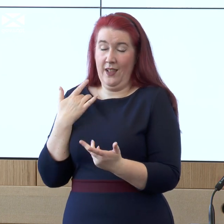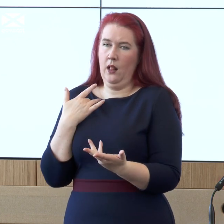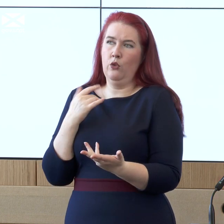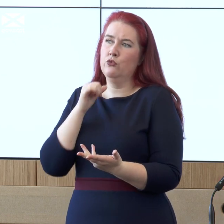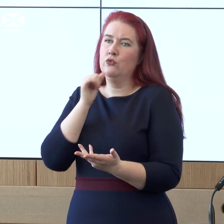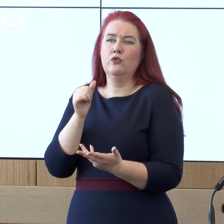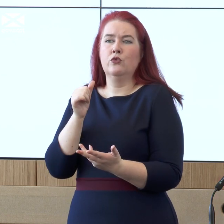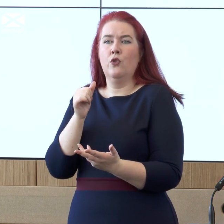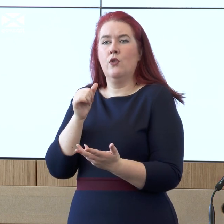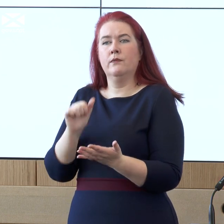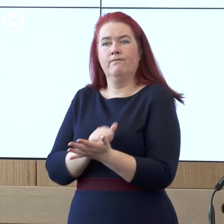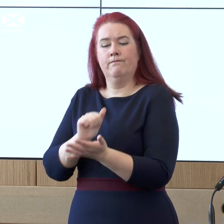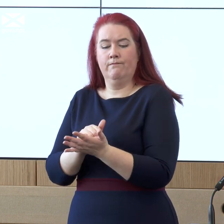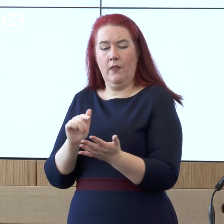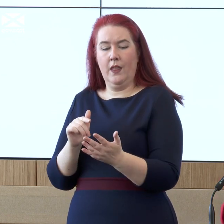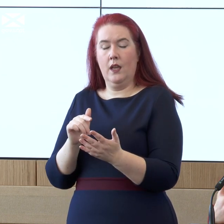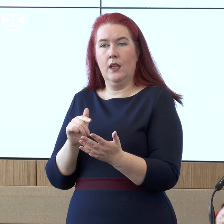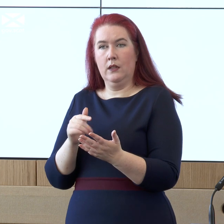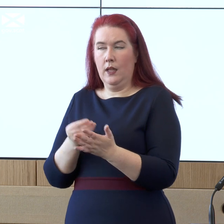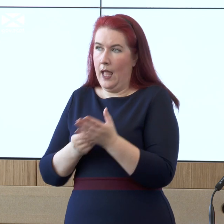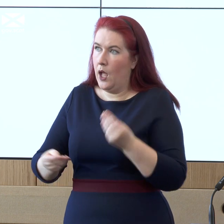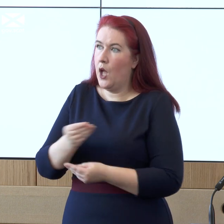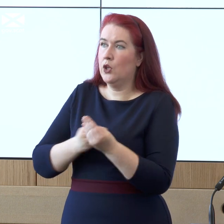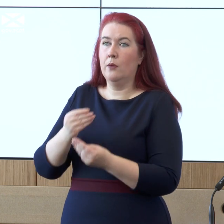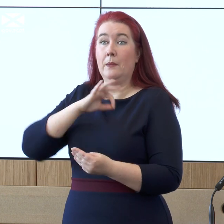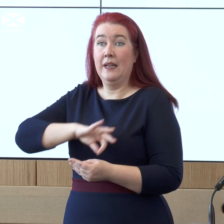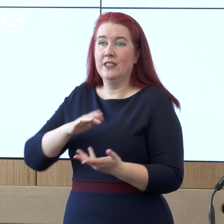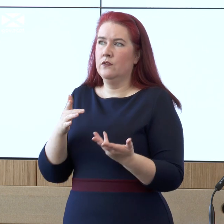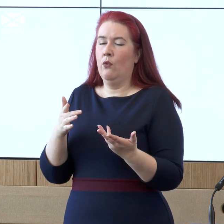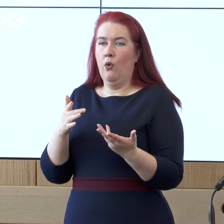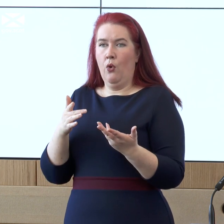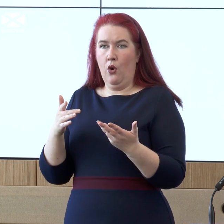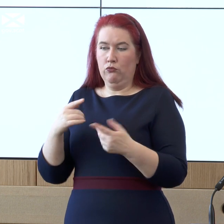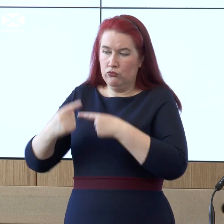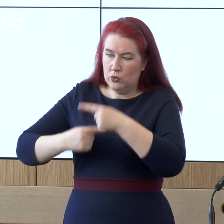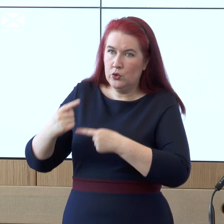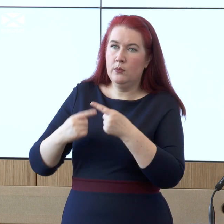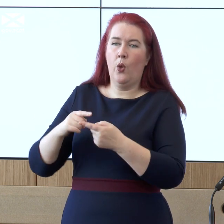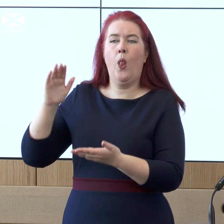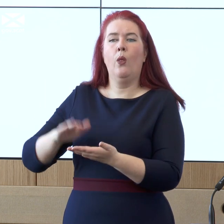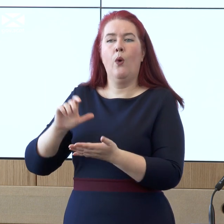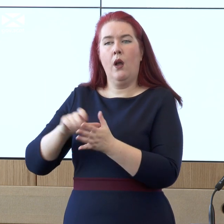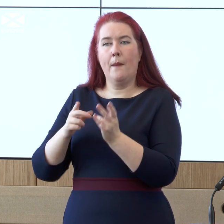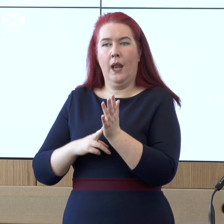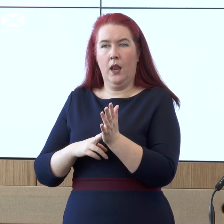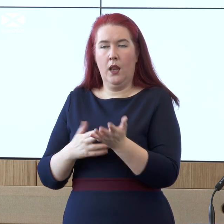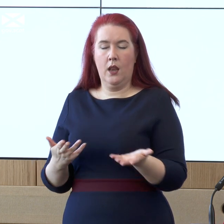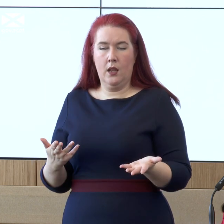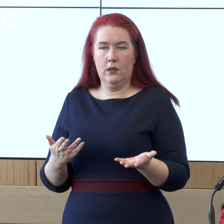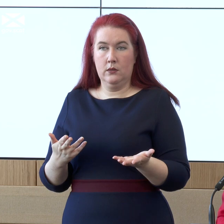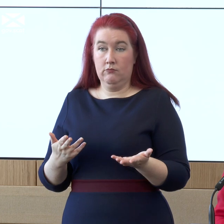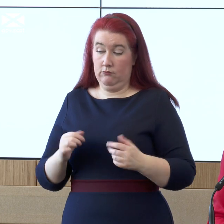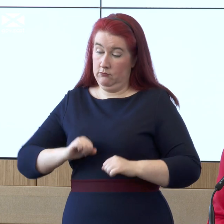maximising the economic benefits of the transition to renewable and low-carbon sources of energy. To support our